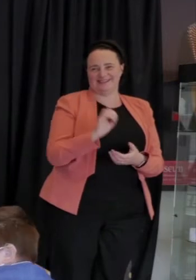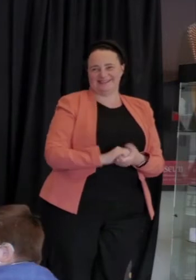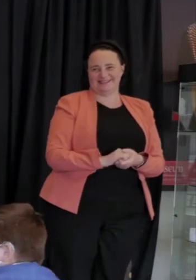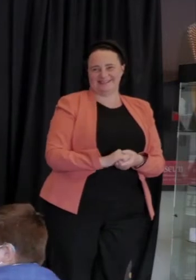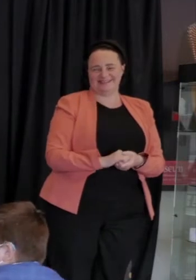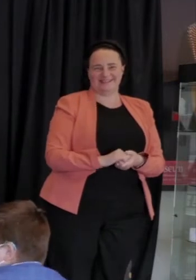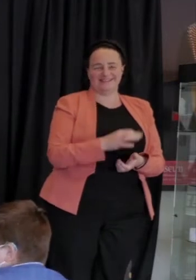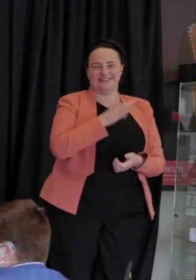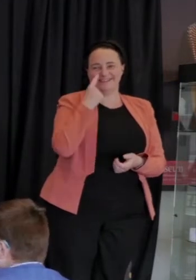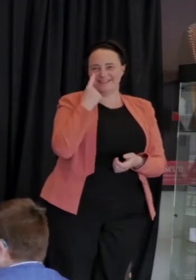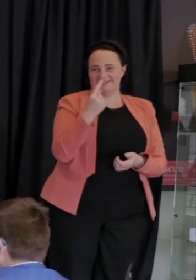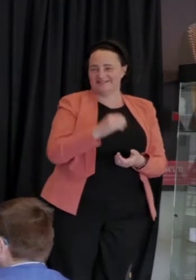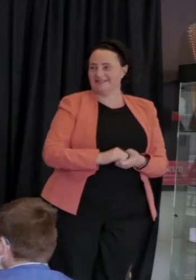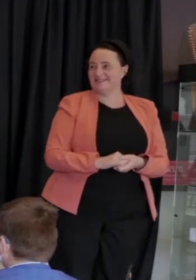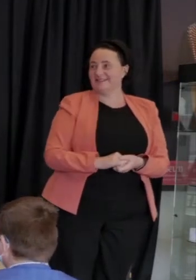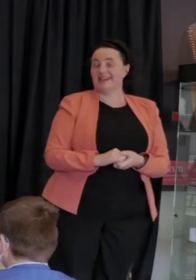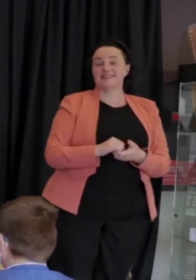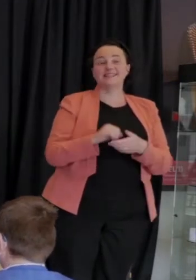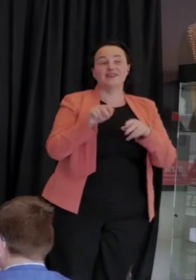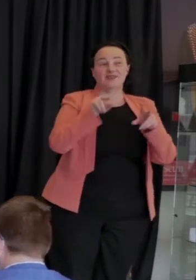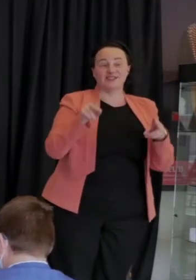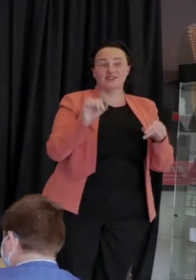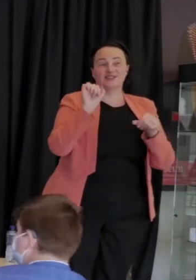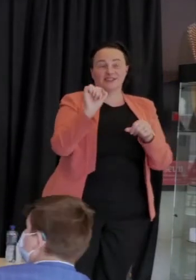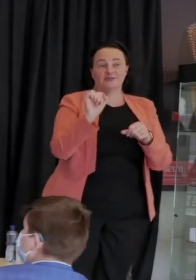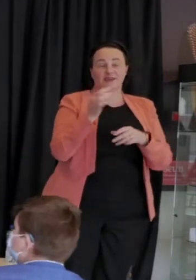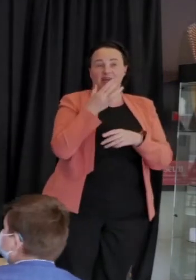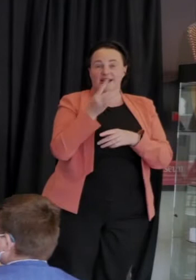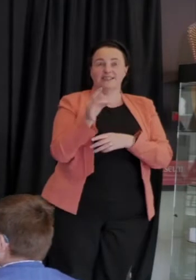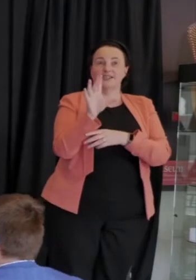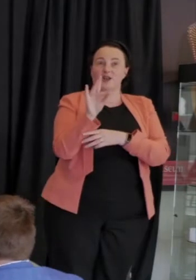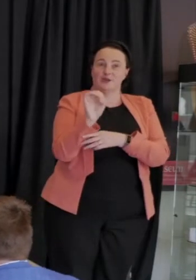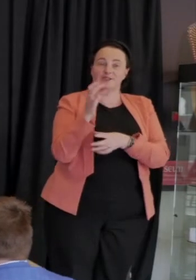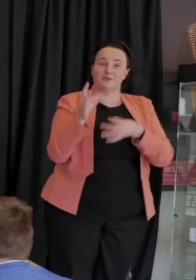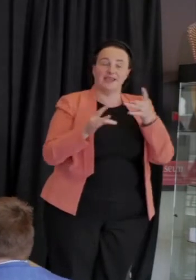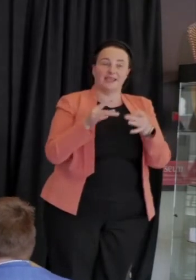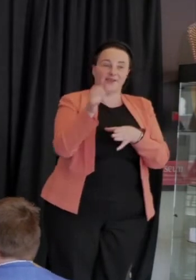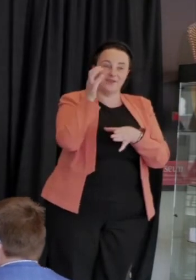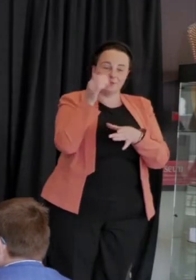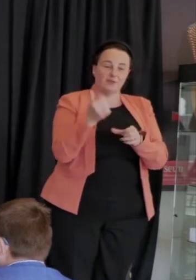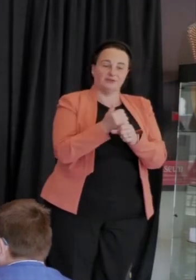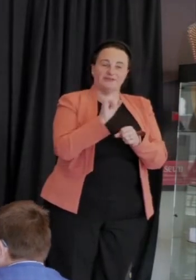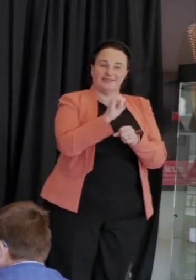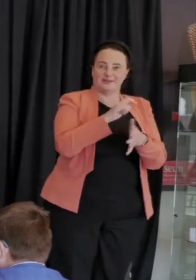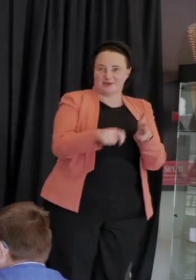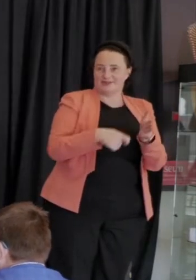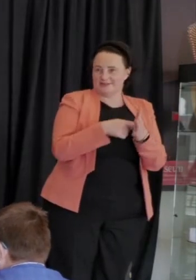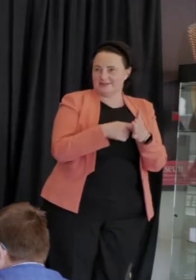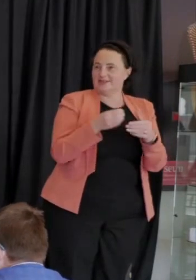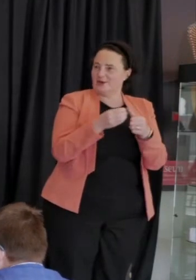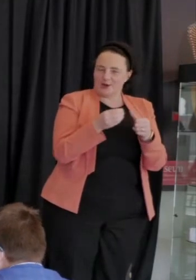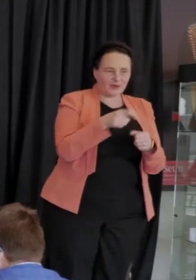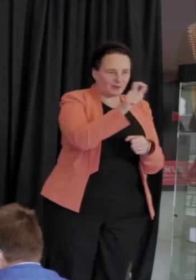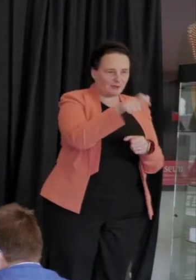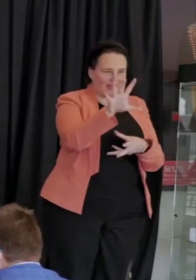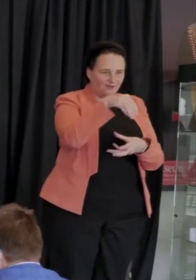see you. So videographer Luke Mcmanus was engaged to make a film about the project. And there's been a lot of other people